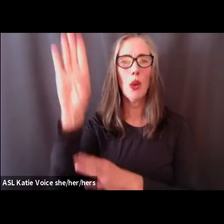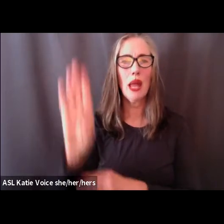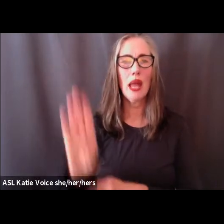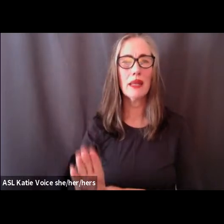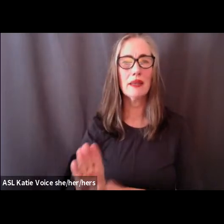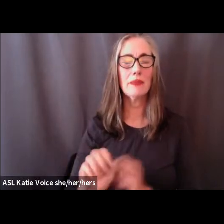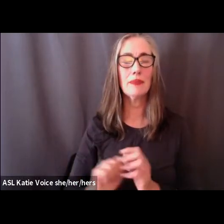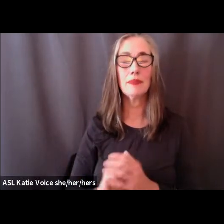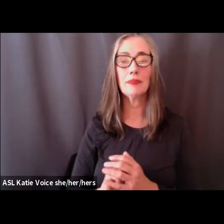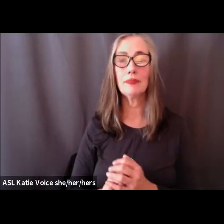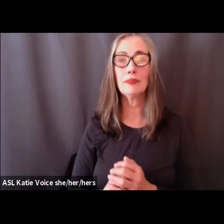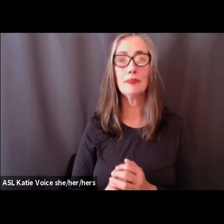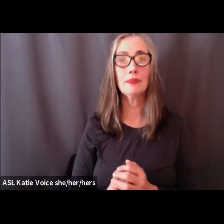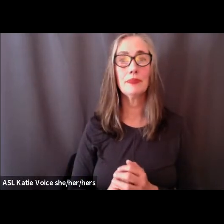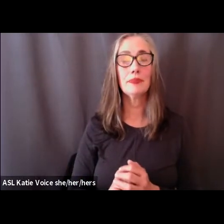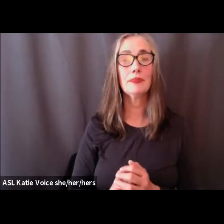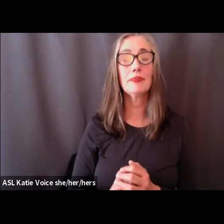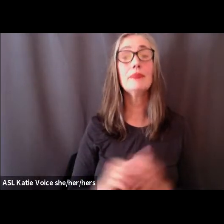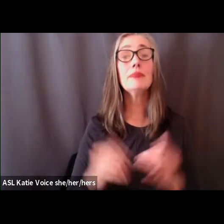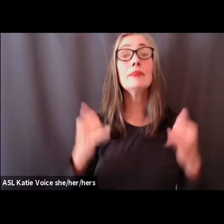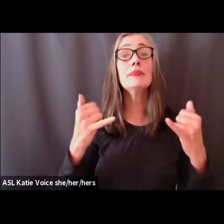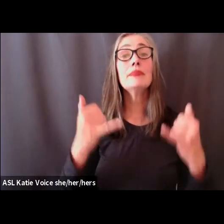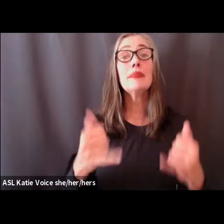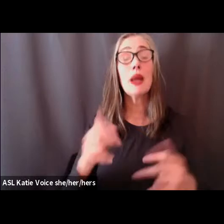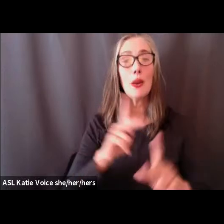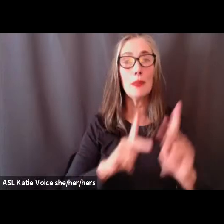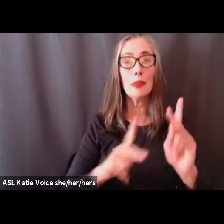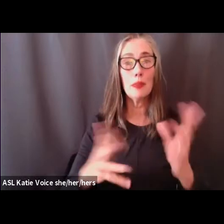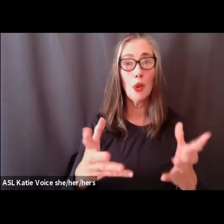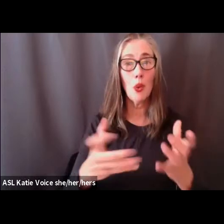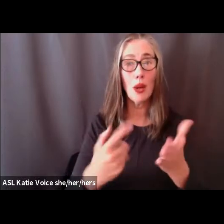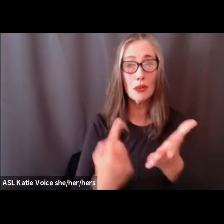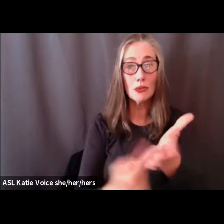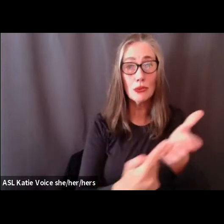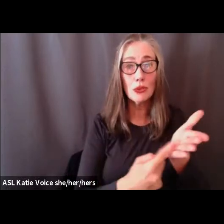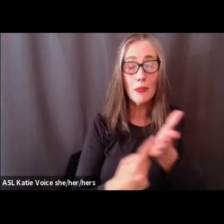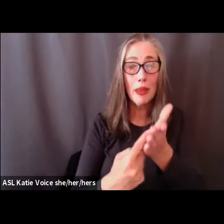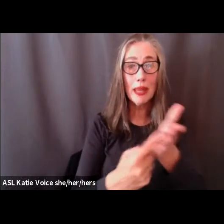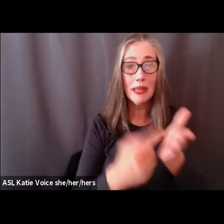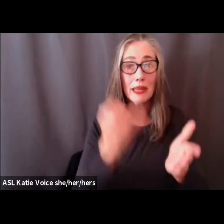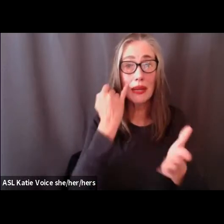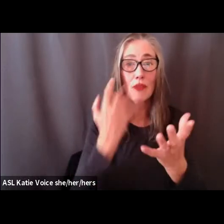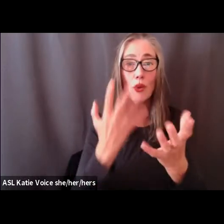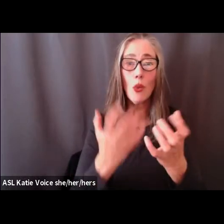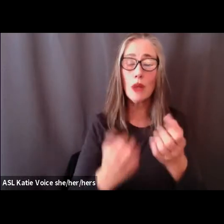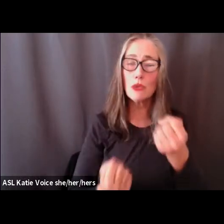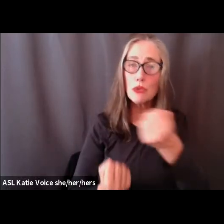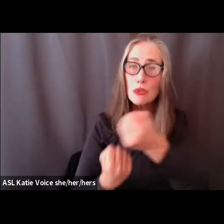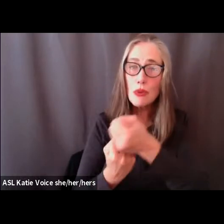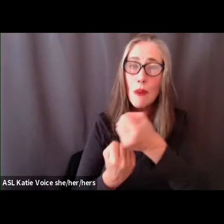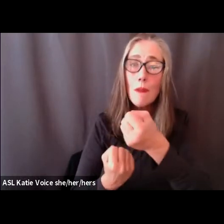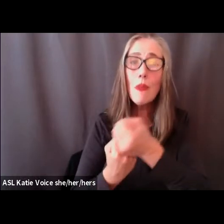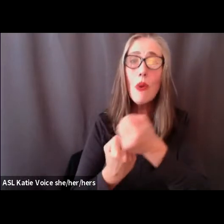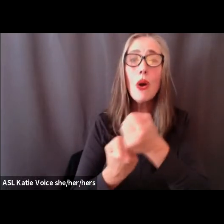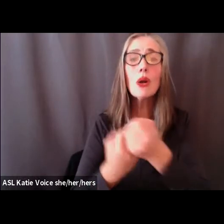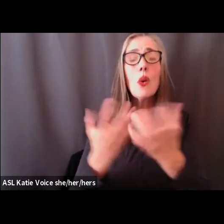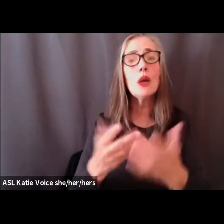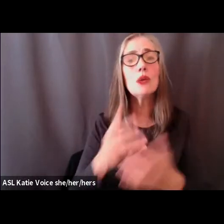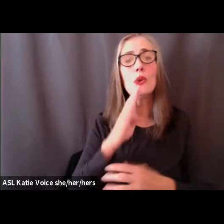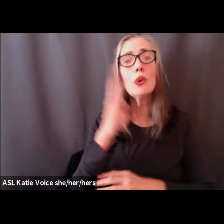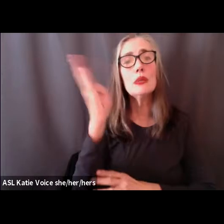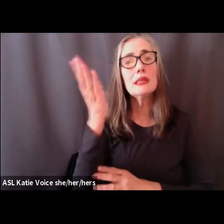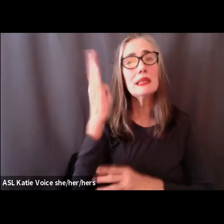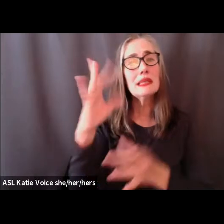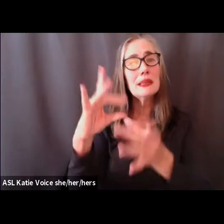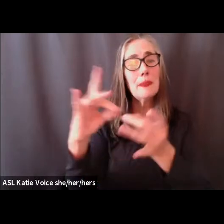sorry, let's go ahead and take folks who want to debate. So everyone wishing to speak in support of the motion, please raise your hand. Staff, if you